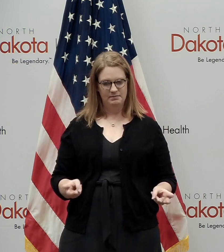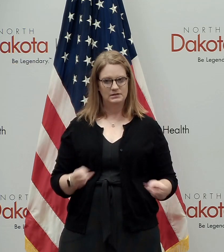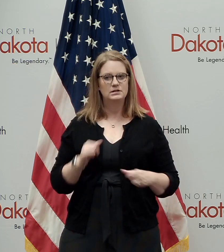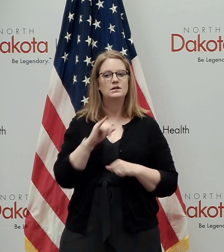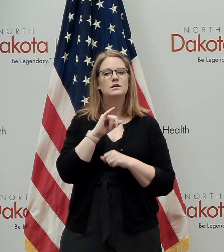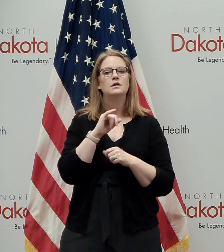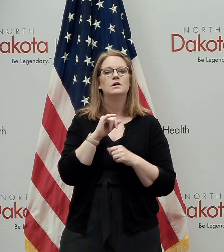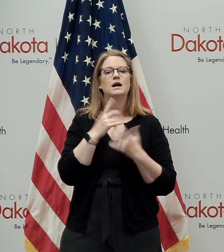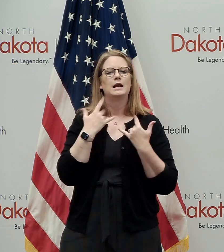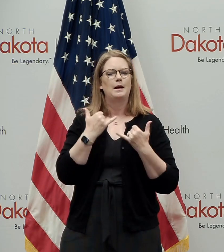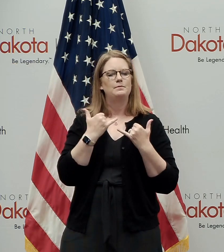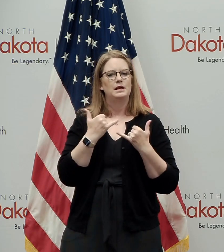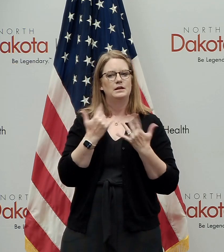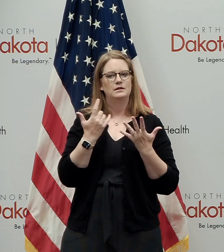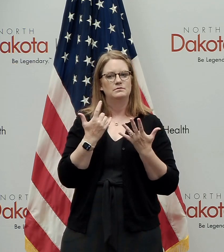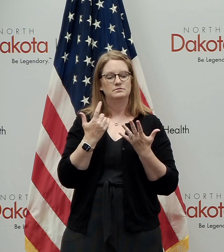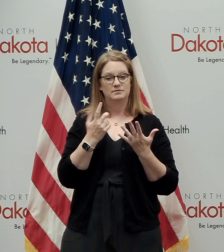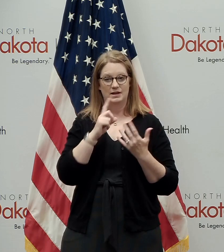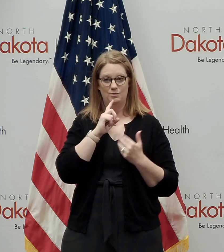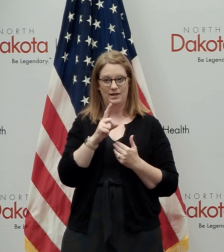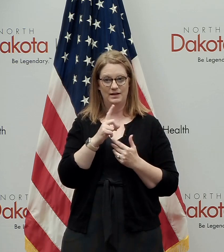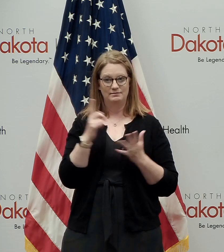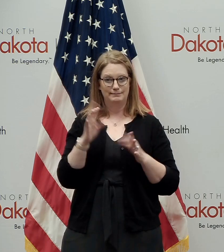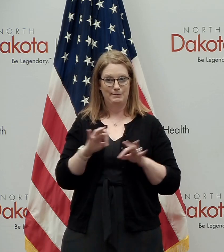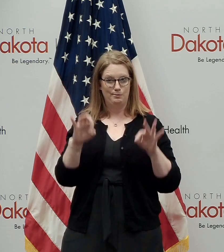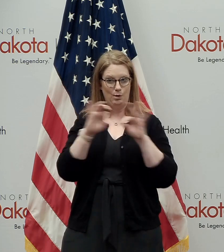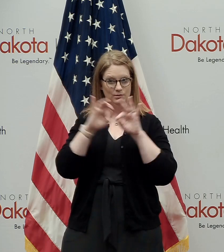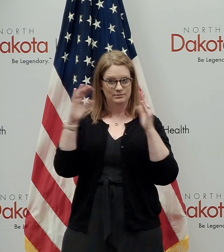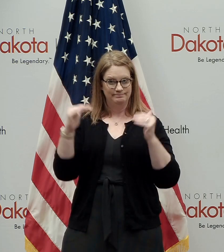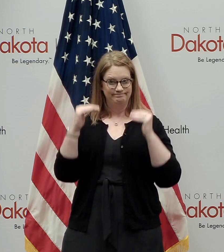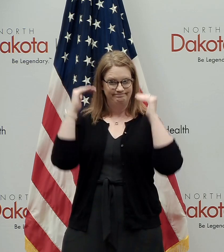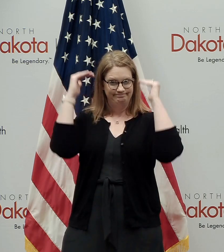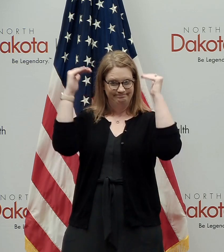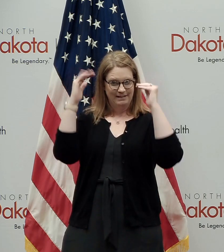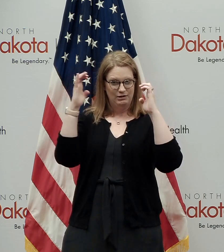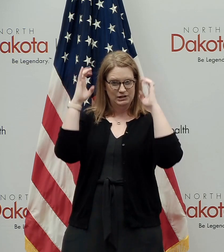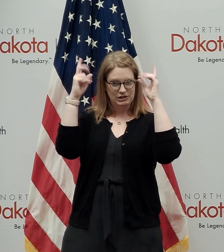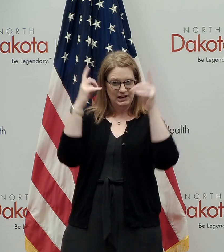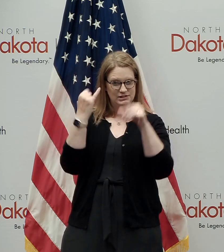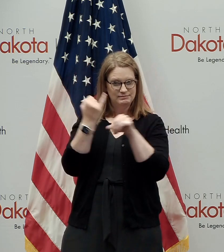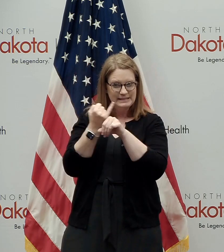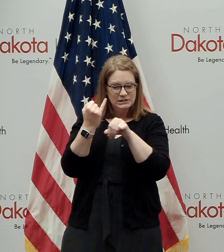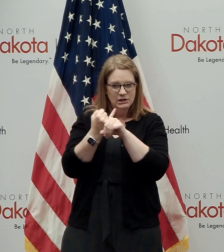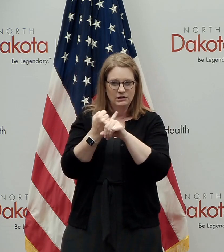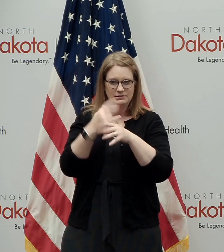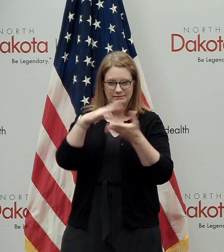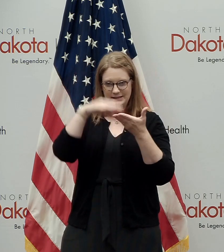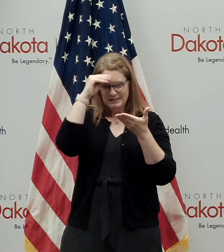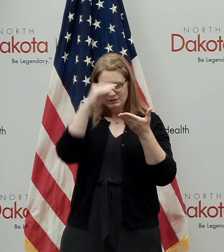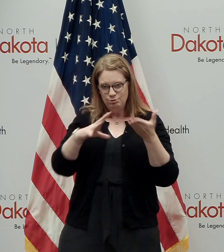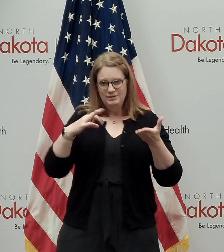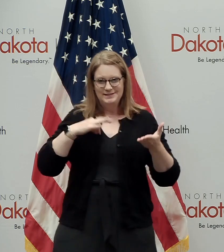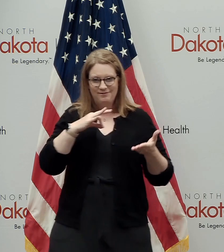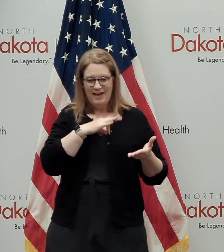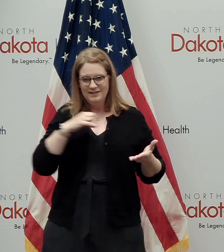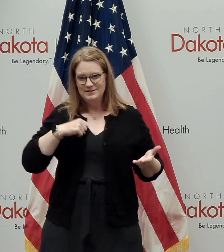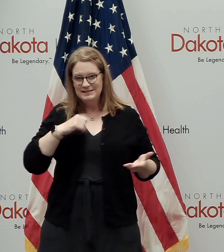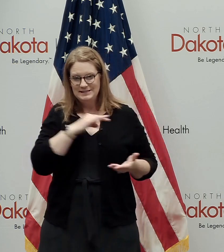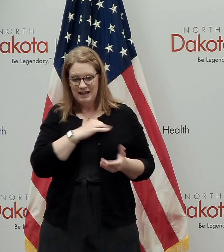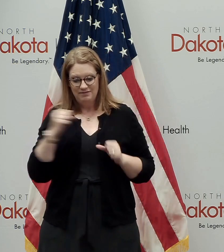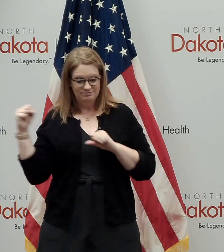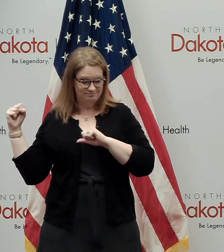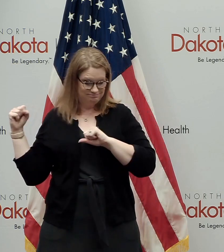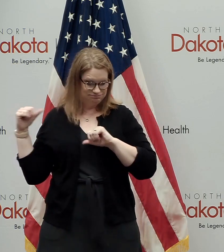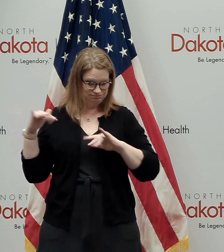on how we get all of our important higher education institutions and all of our students and faculty and staff